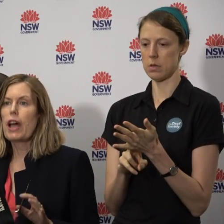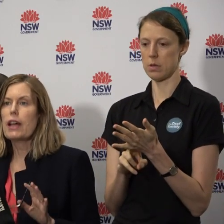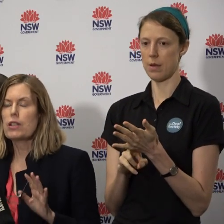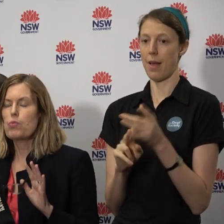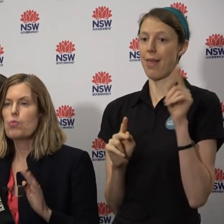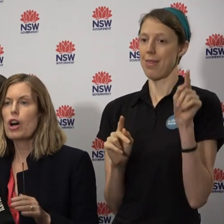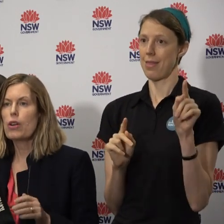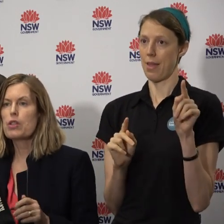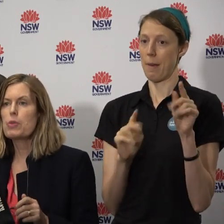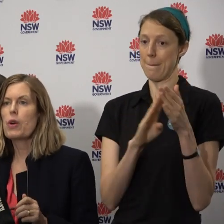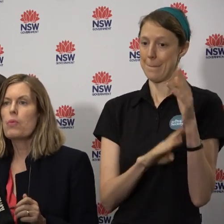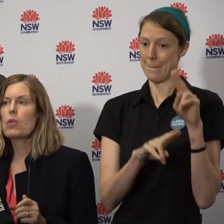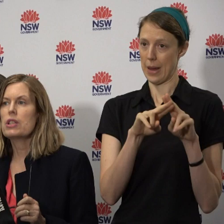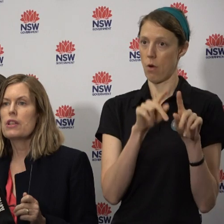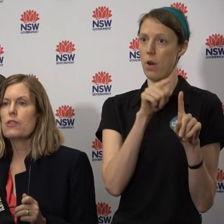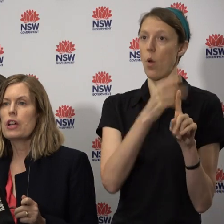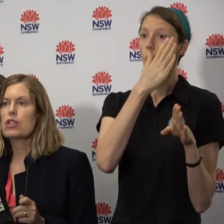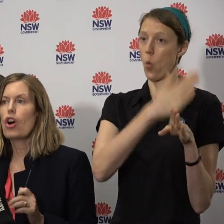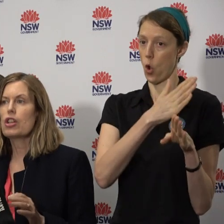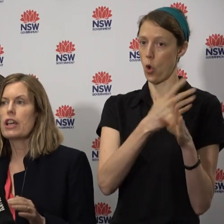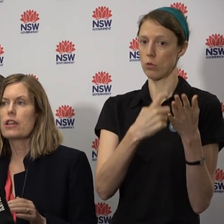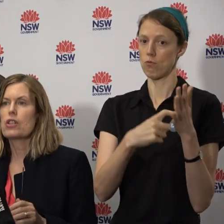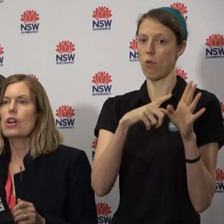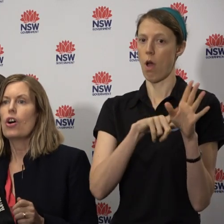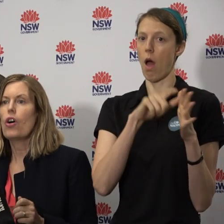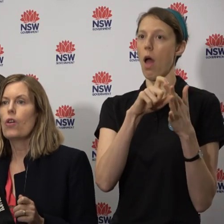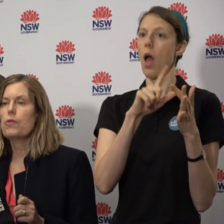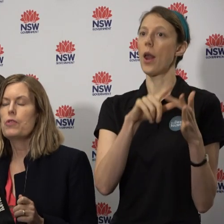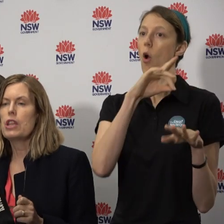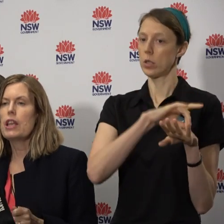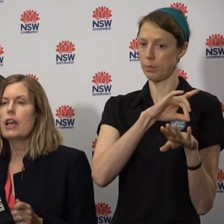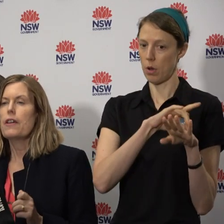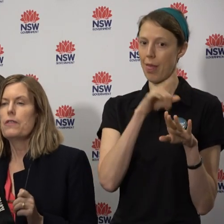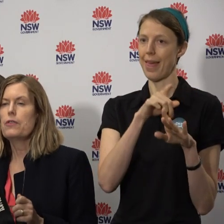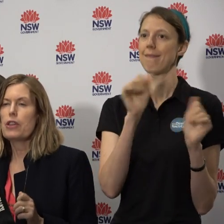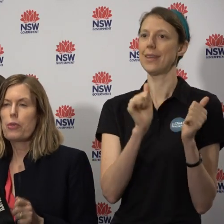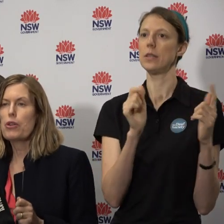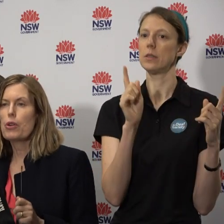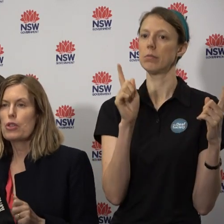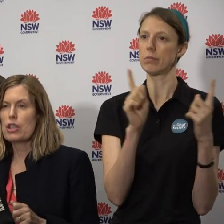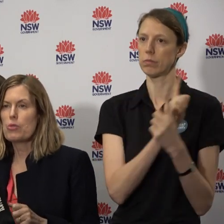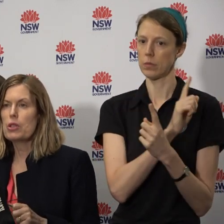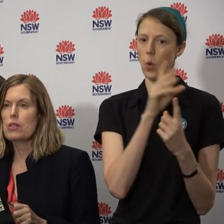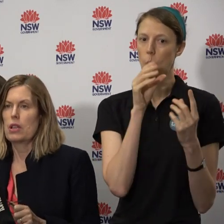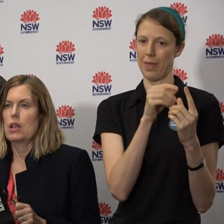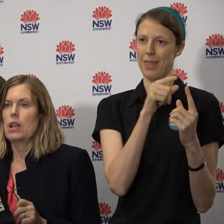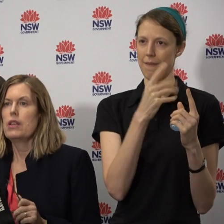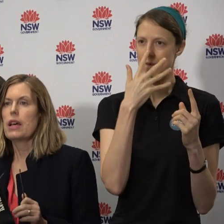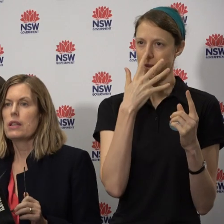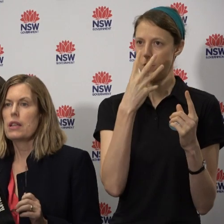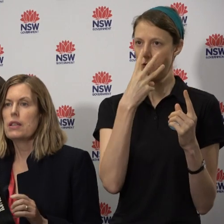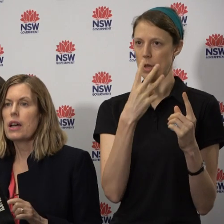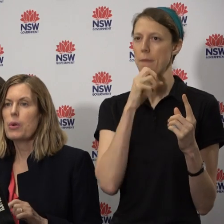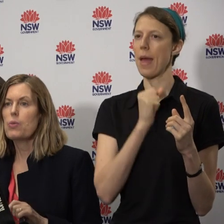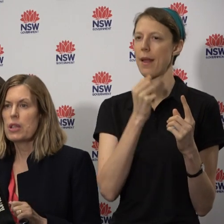work at Wright Hospital and was identified as a contact of the 53-year-old gentleman